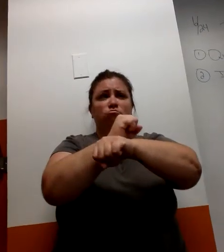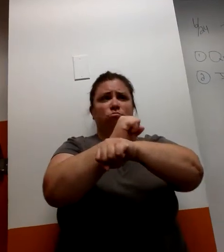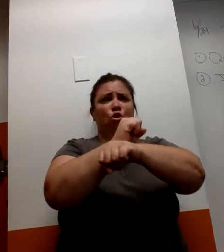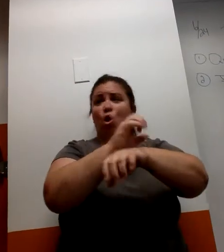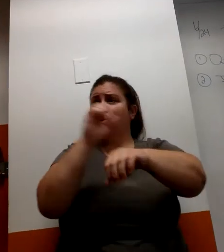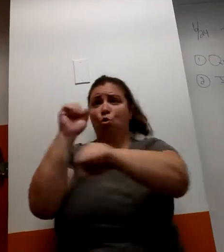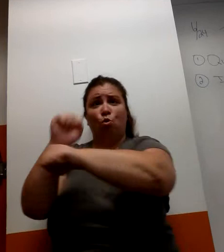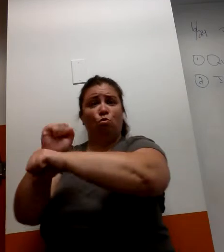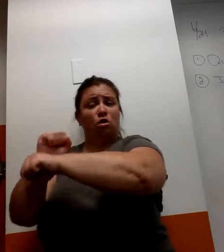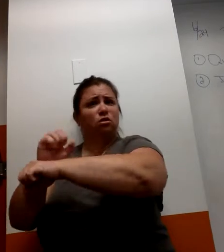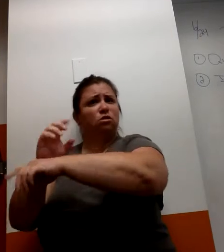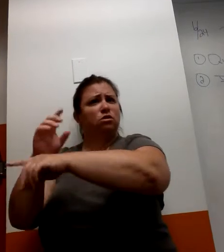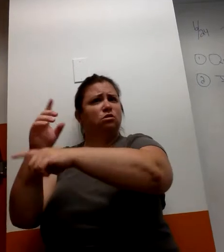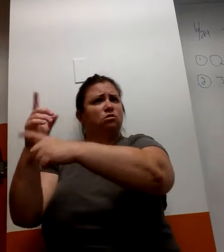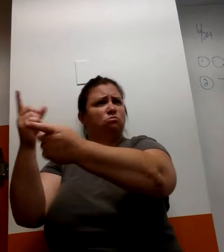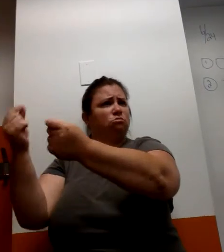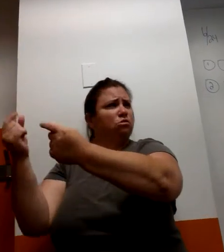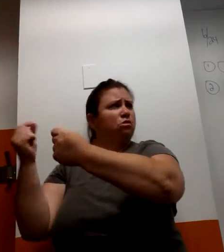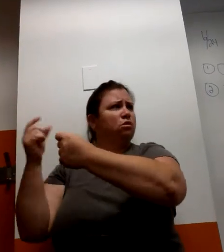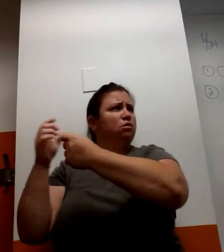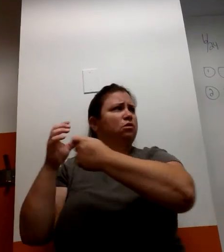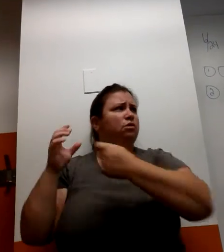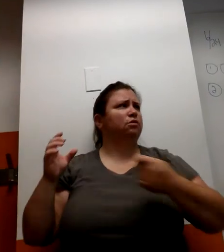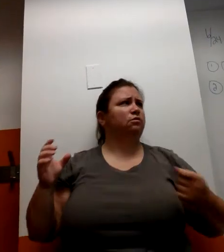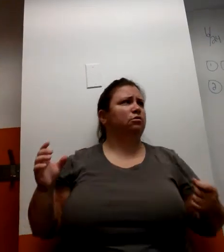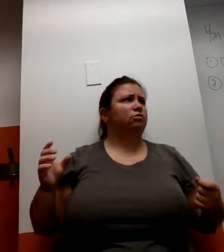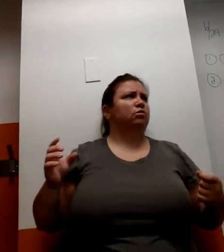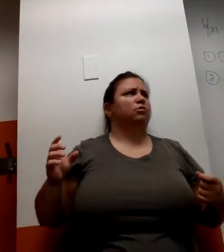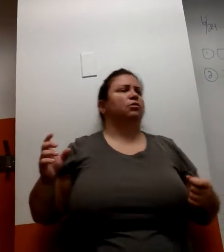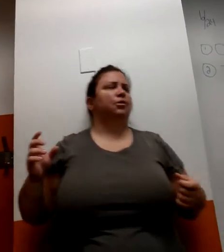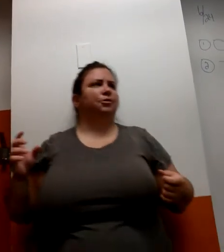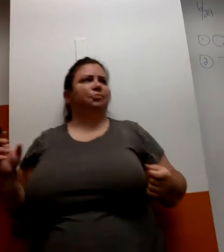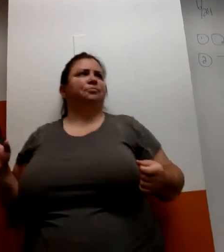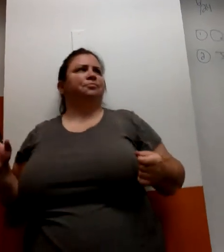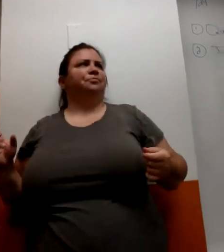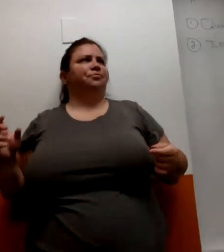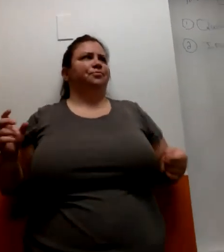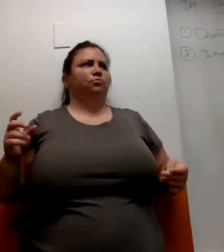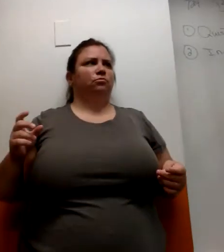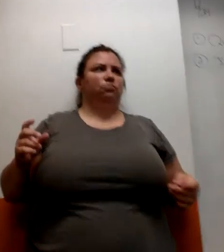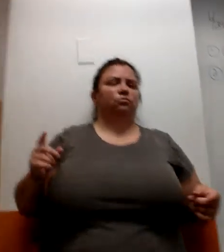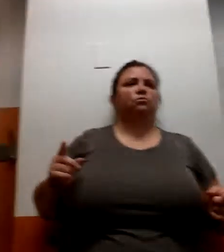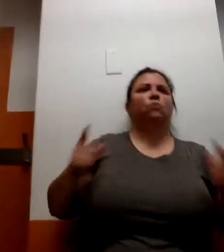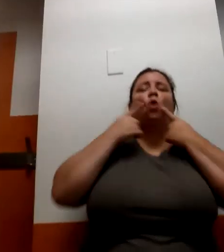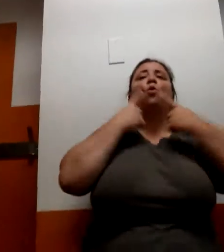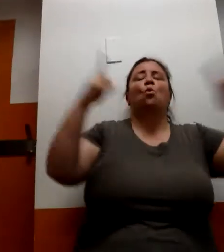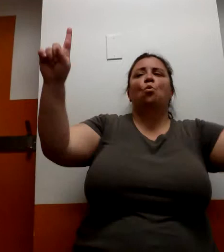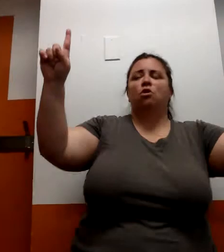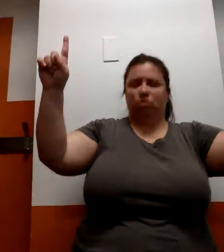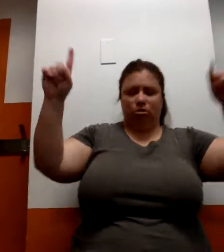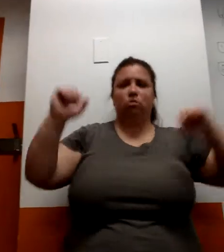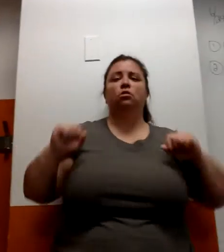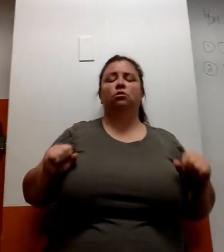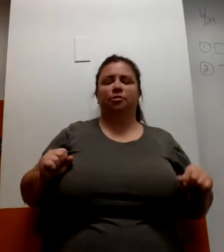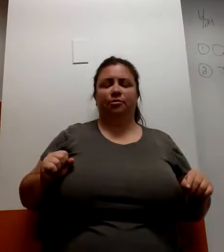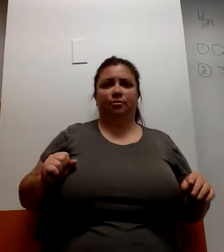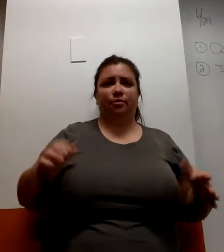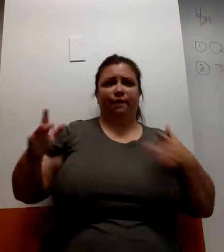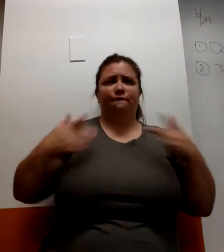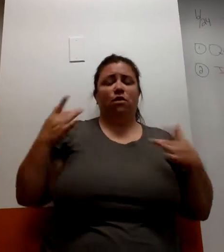be part of it. We talked about the placebo effect yesterday. We talked about the connection between mind and body and how more often than not when you feel good